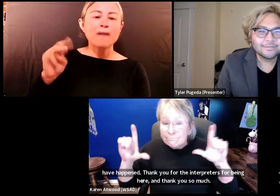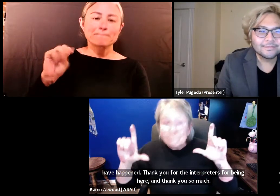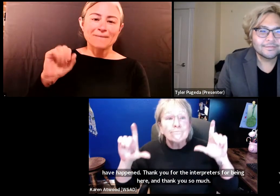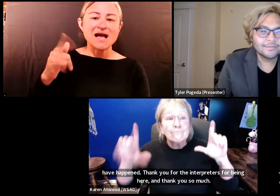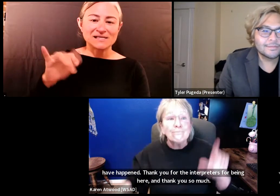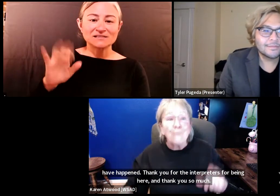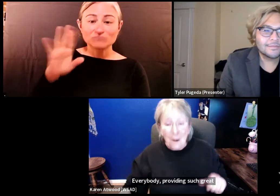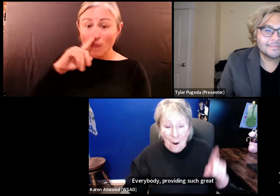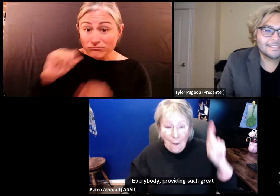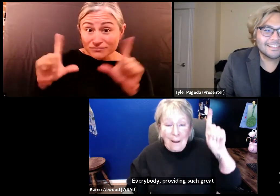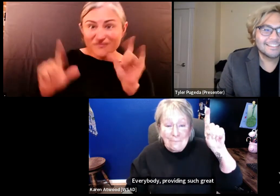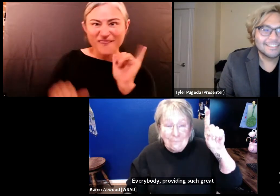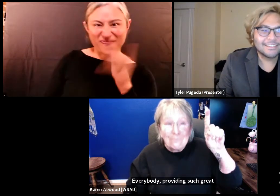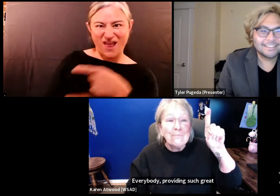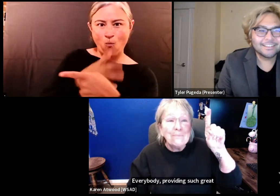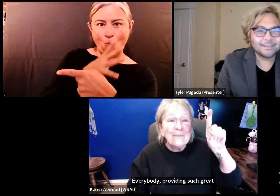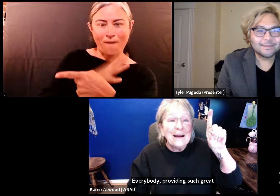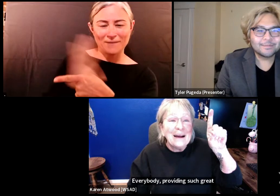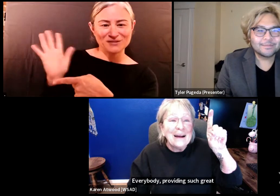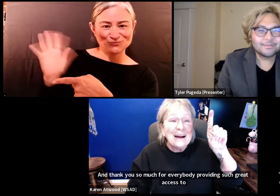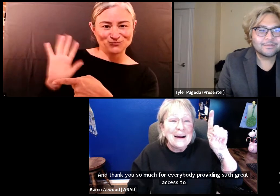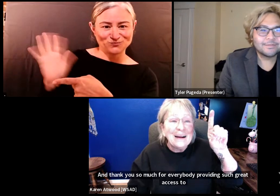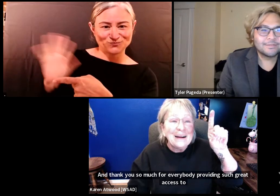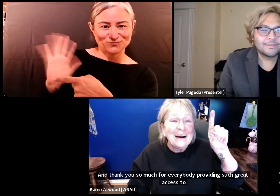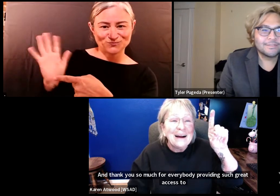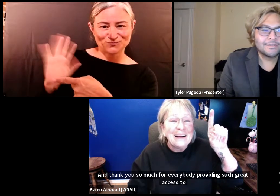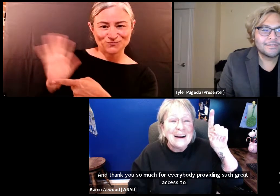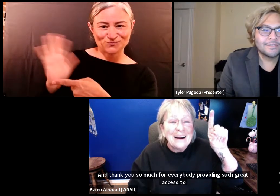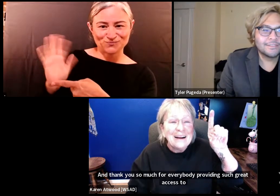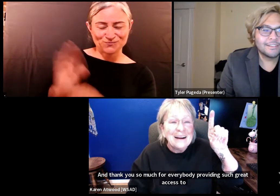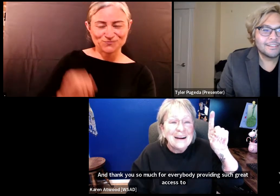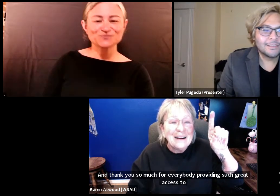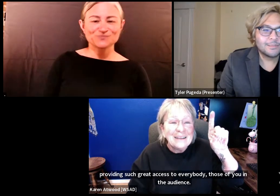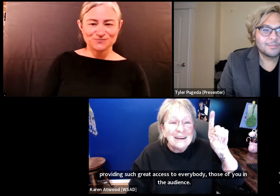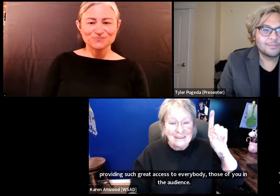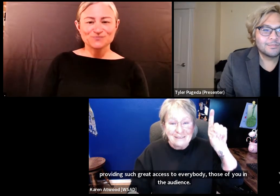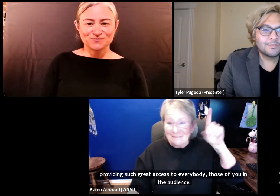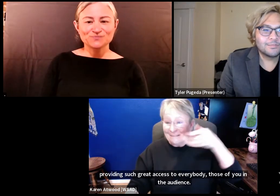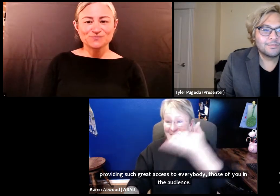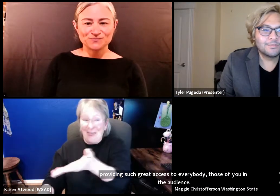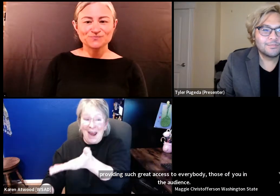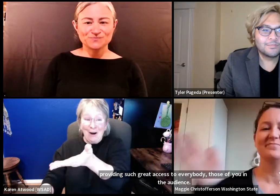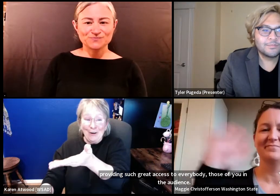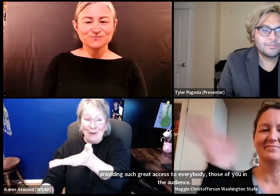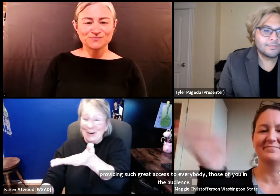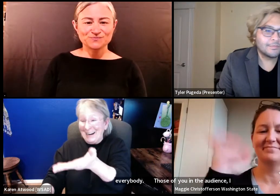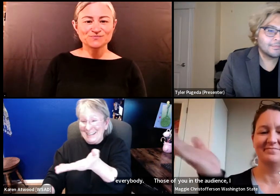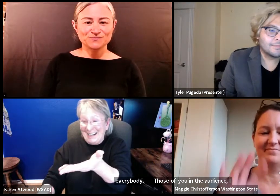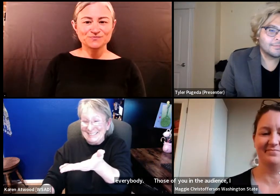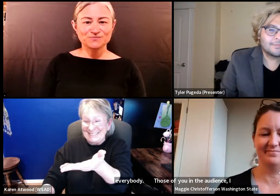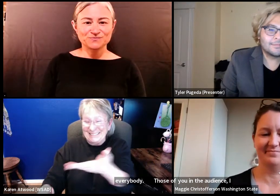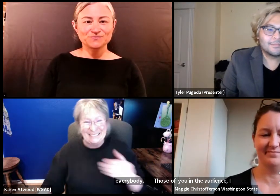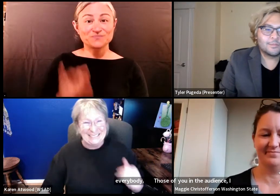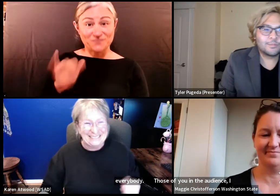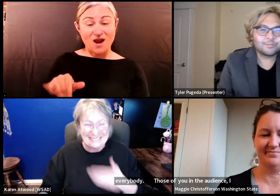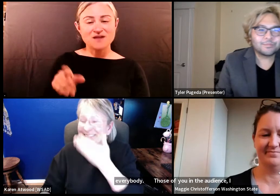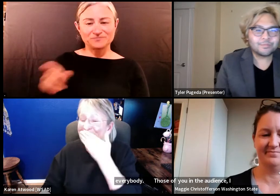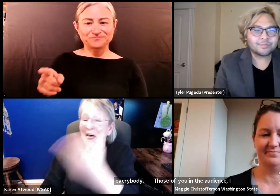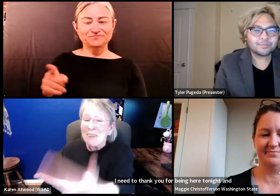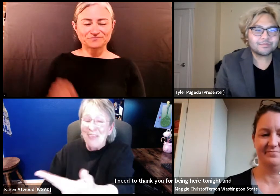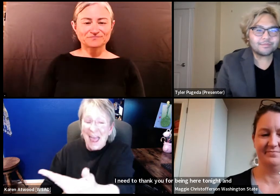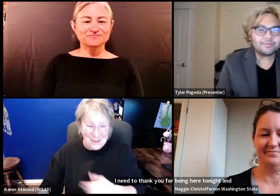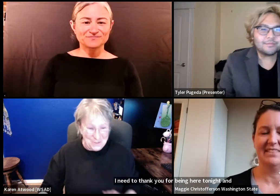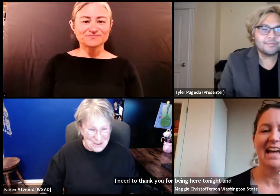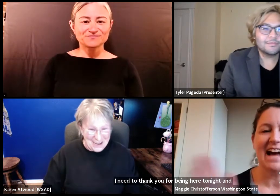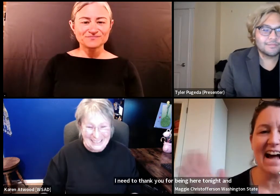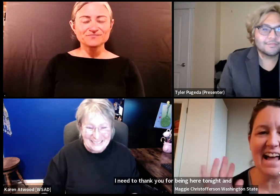Maggie, are you here with us? Maggie Christopherson. The interpreter doesn't know if you pronounced that correctly. There you are, Maggie. Hello. There's Maggie,